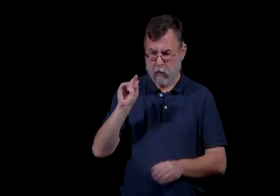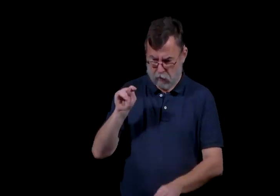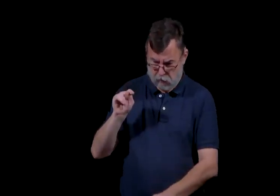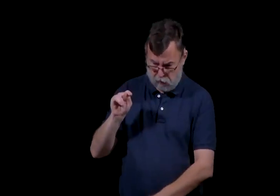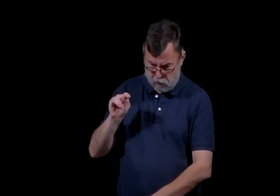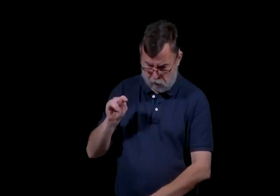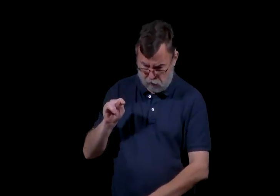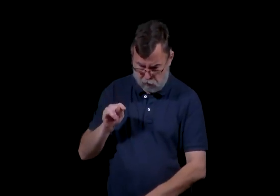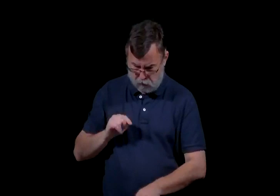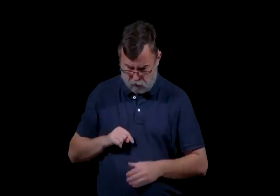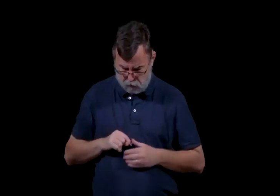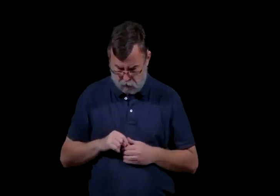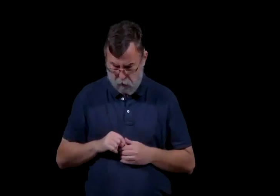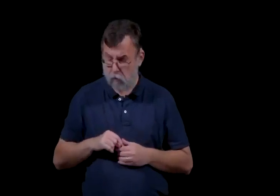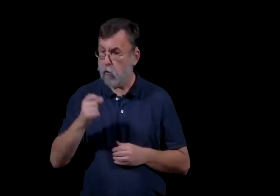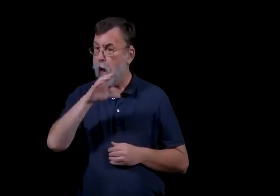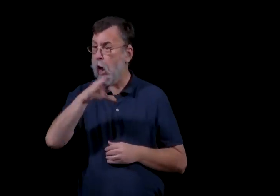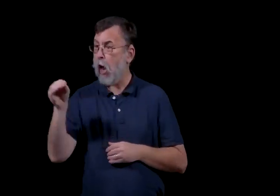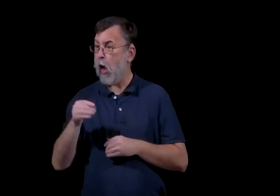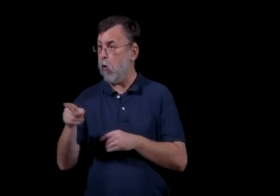and it has oil.